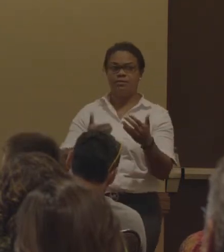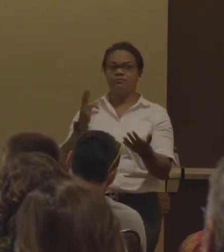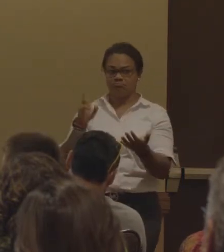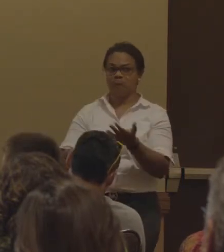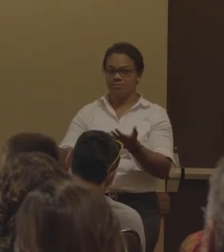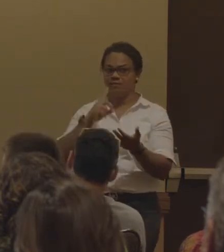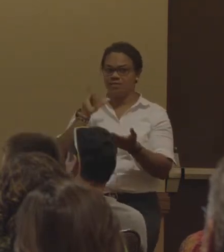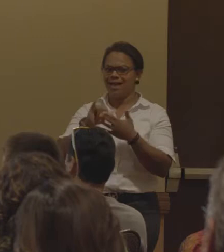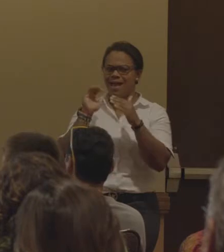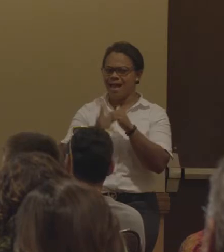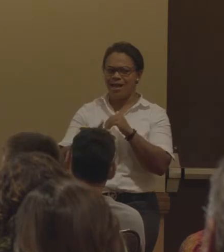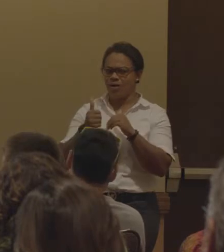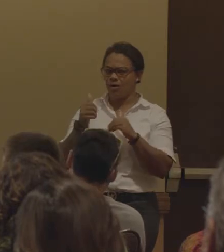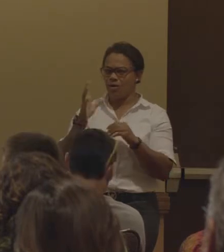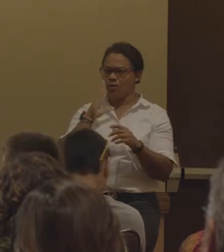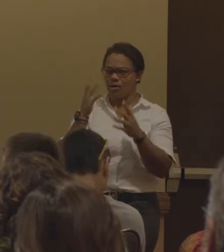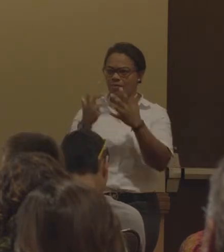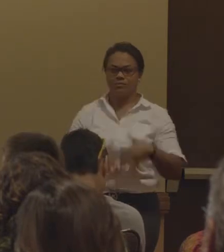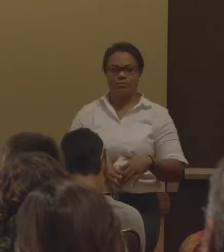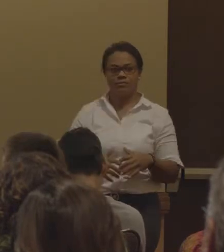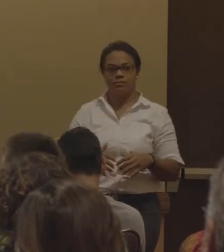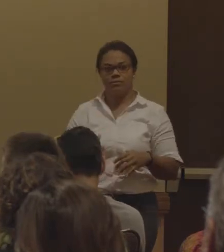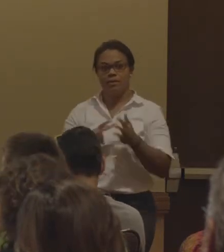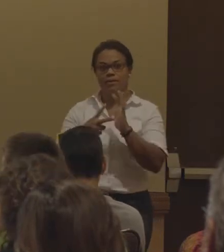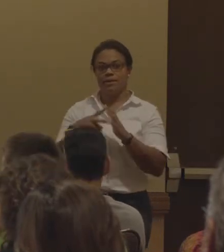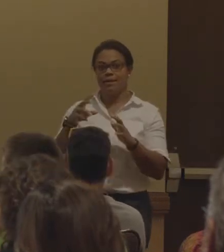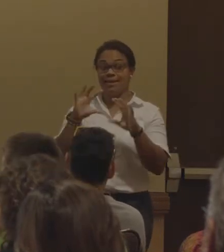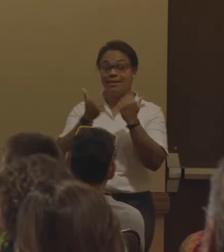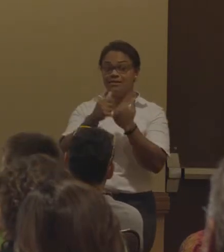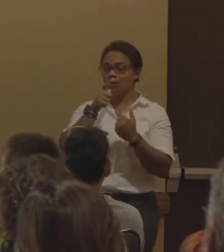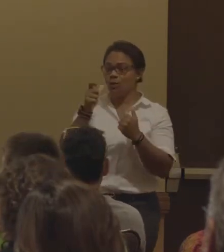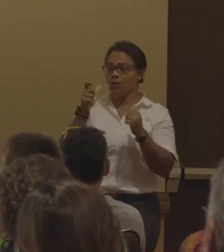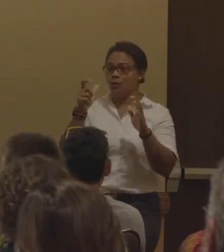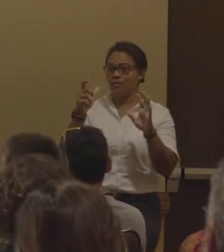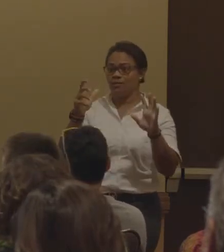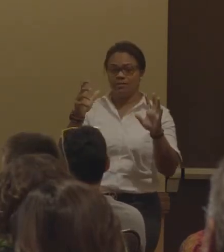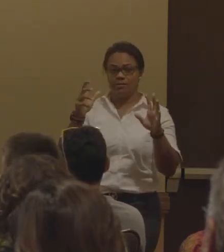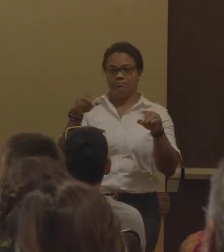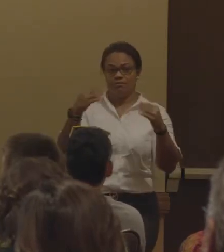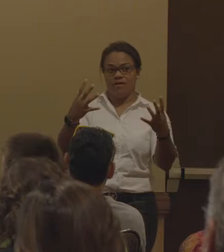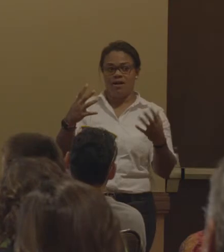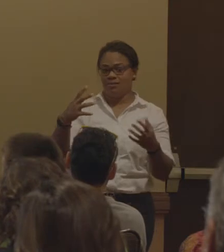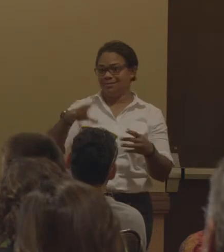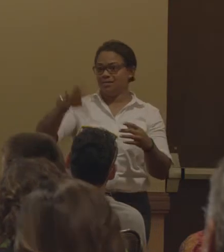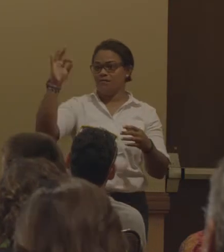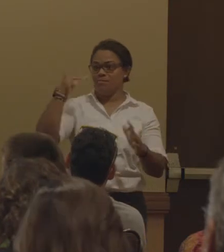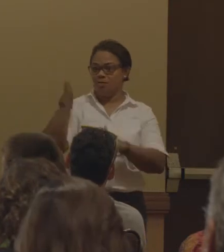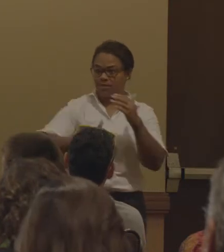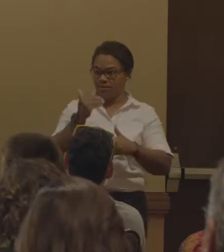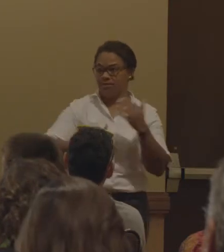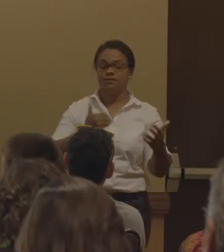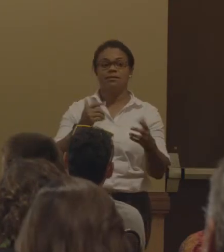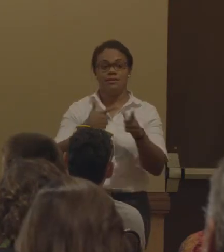that, then how does that apply? So the agency who did the discovery process, who've gotten to know her, and then they do the job